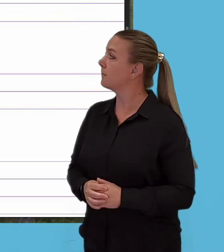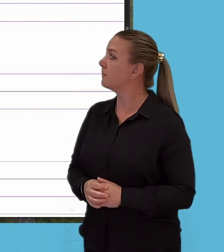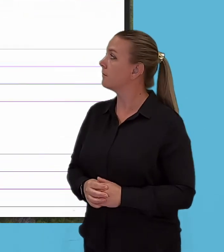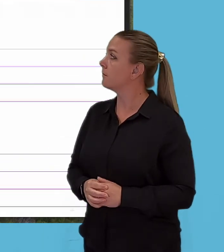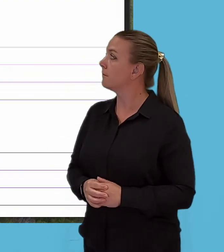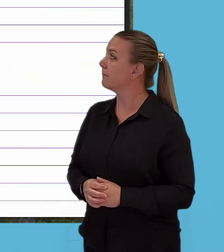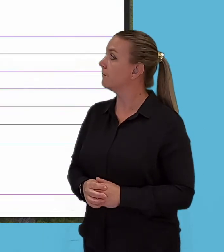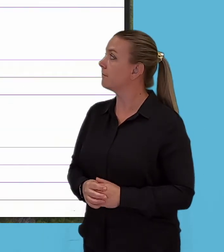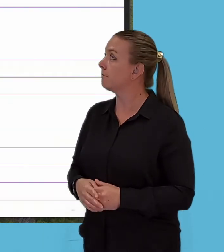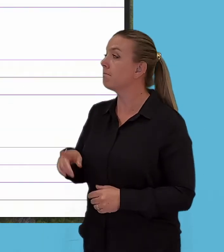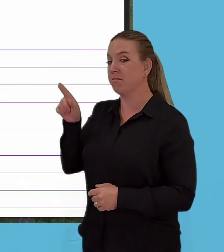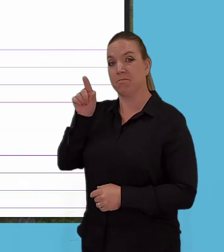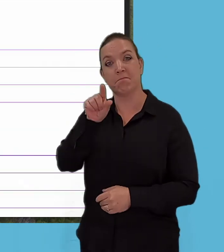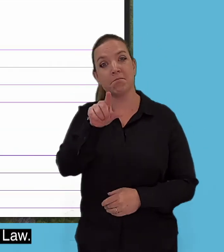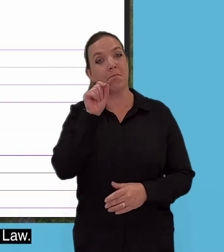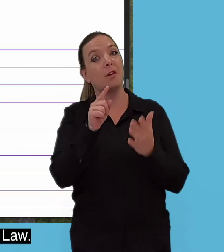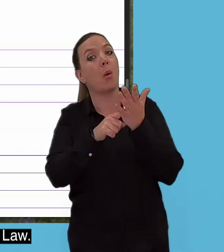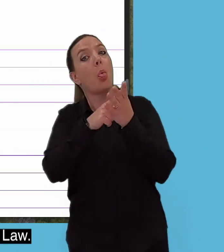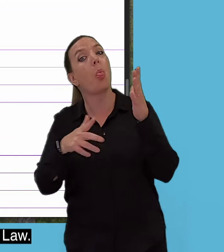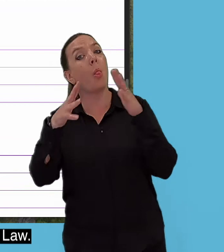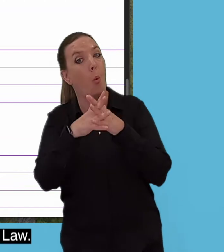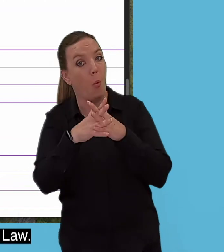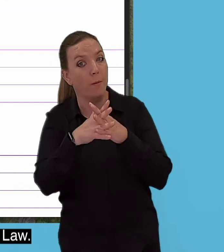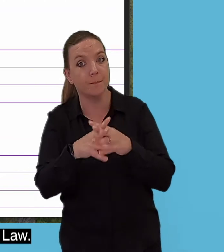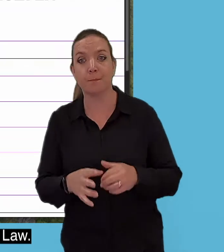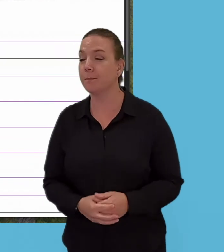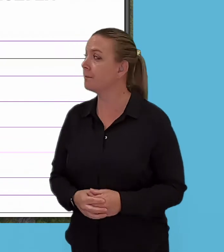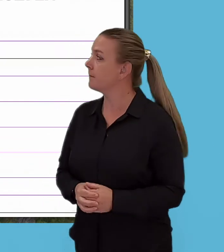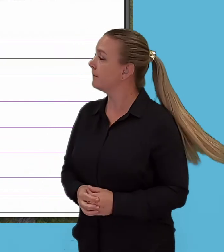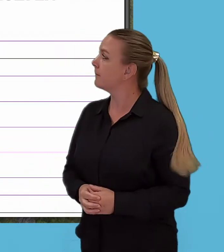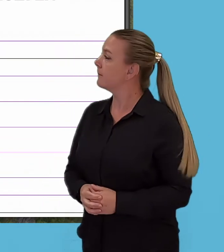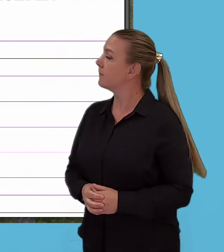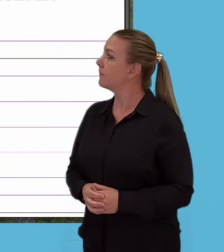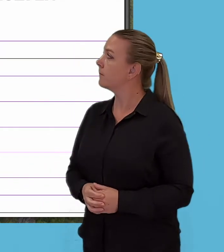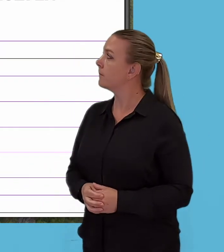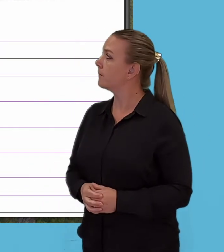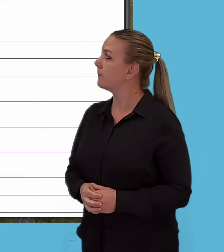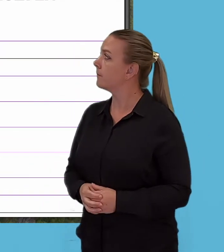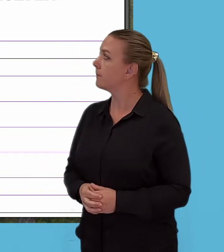to L and select Law.